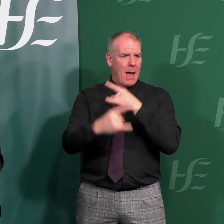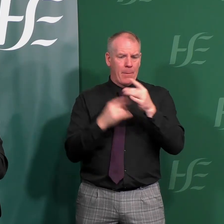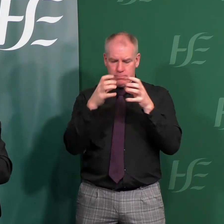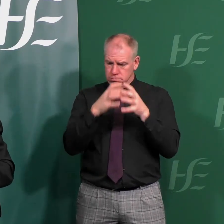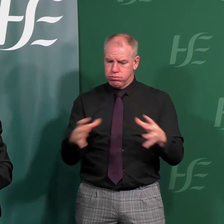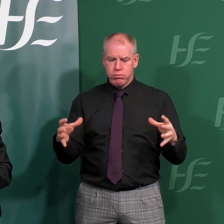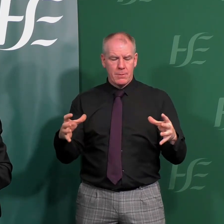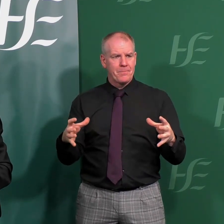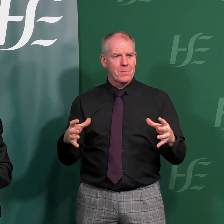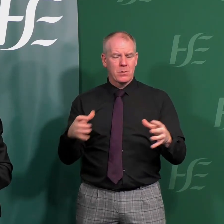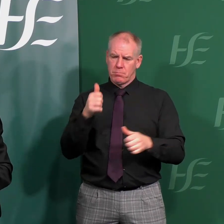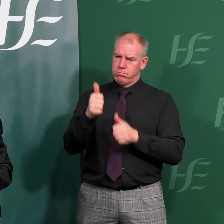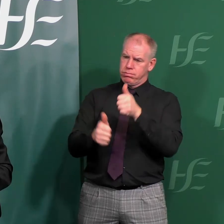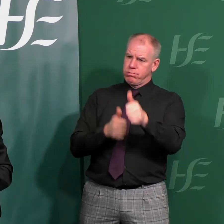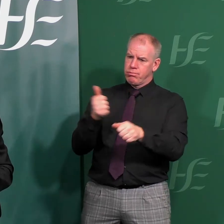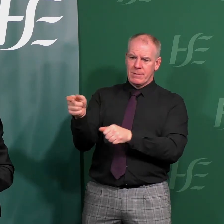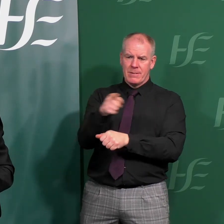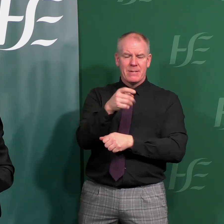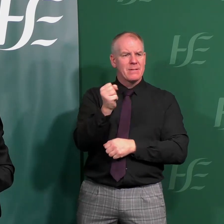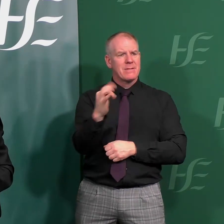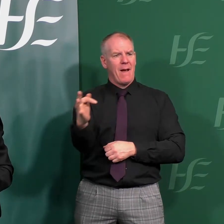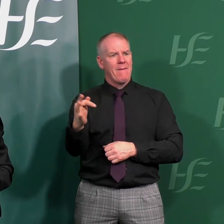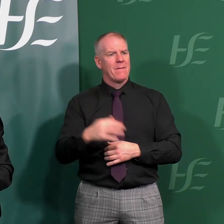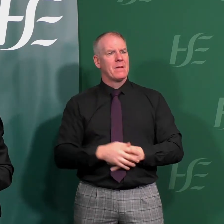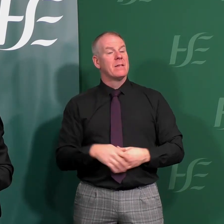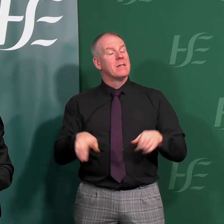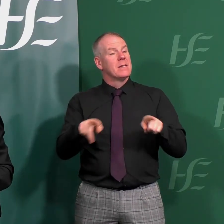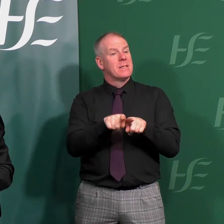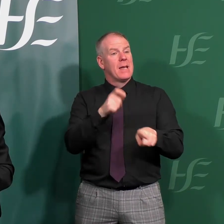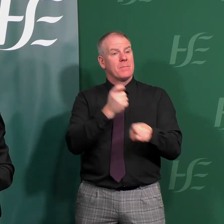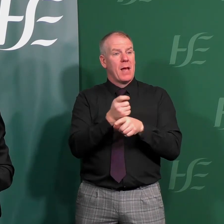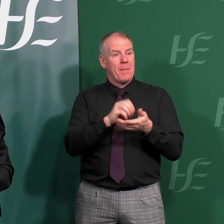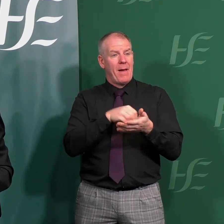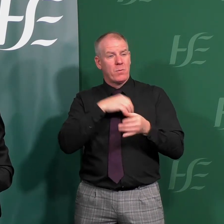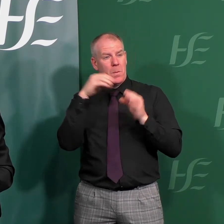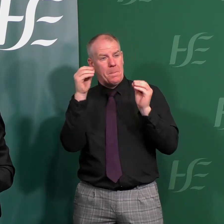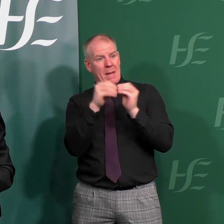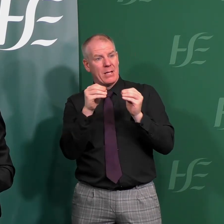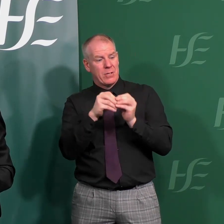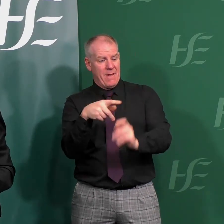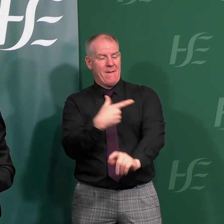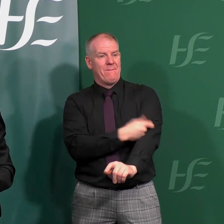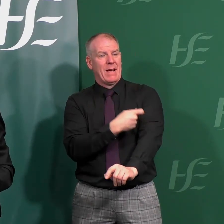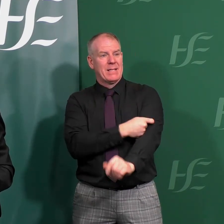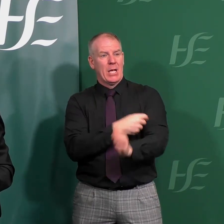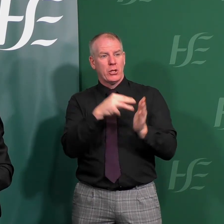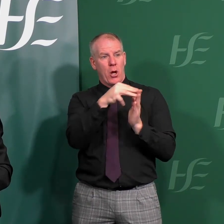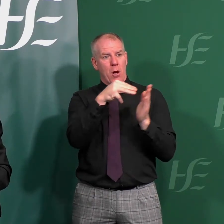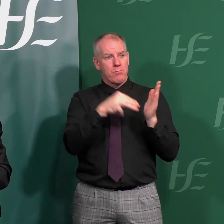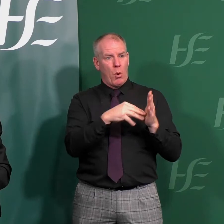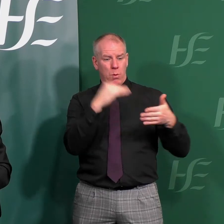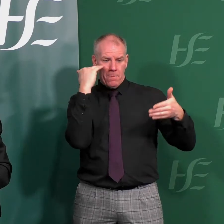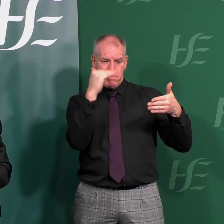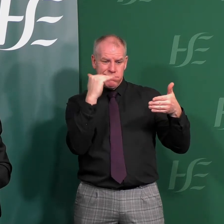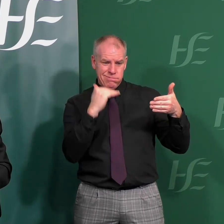to those. And most importantly, also to reference the vaccination programme that we